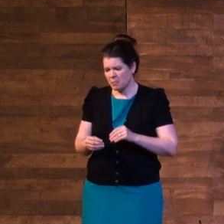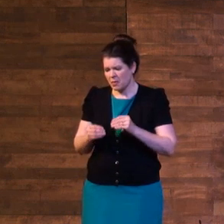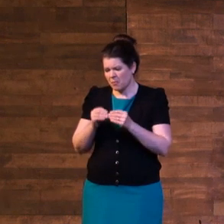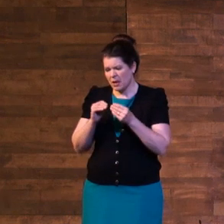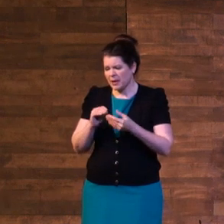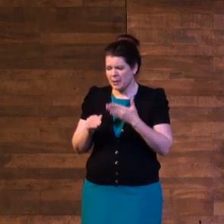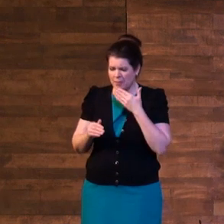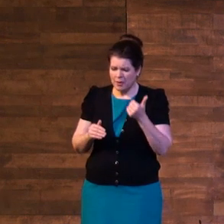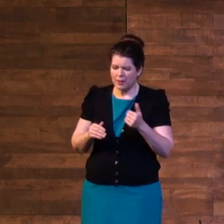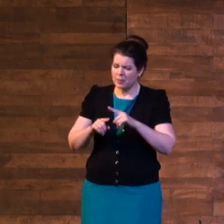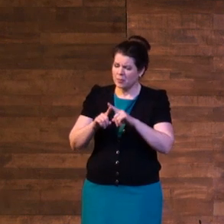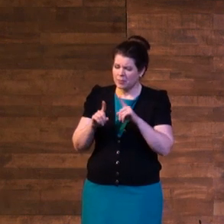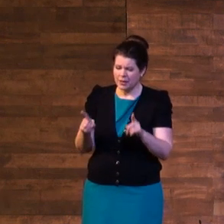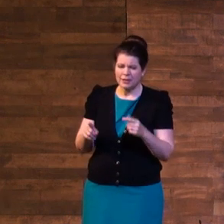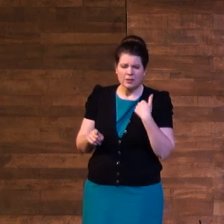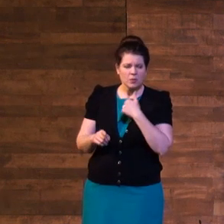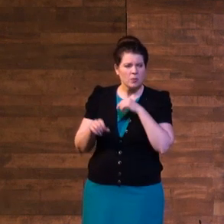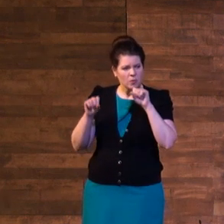in our moment-to-moment.